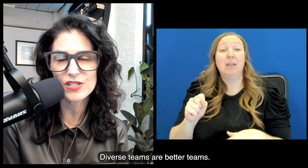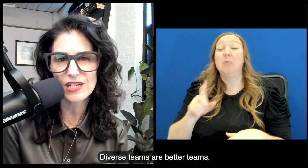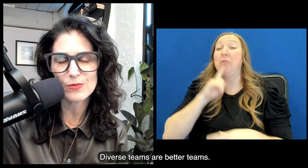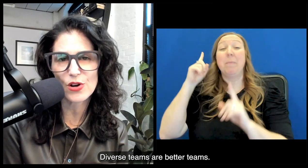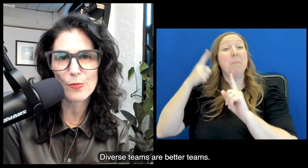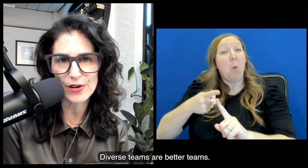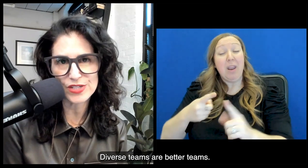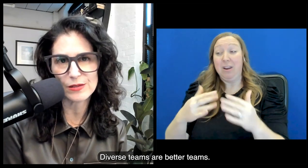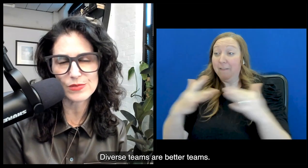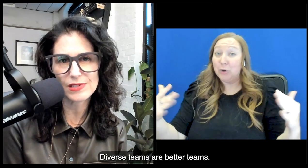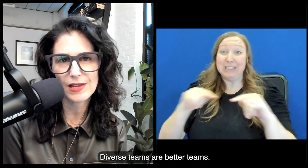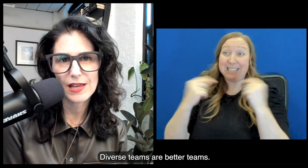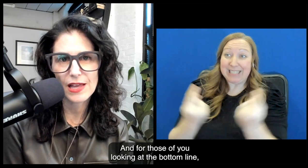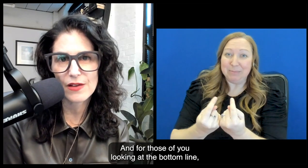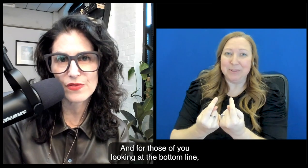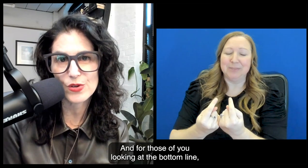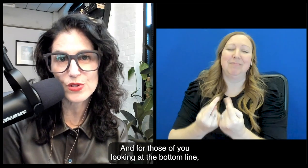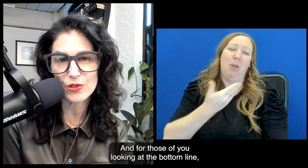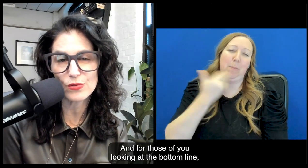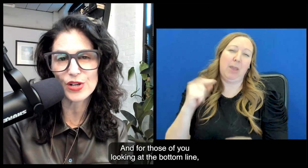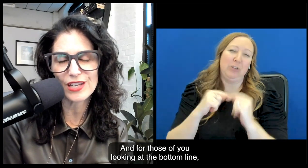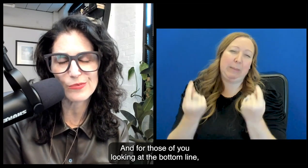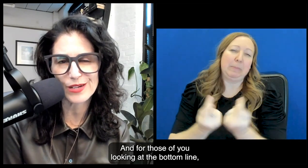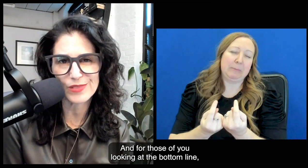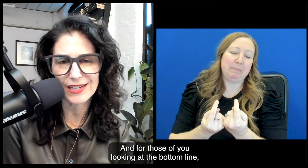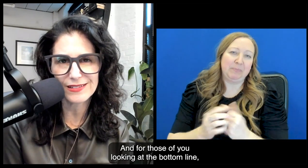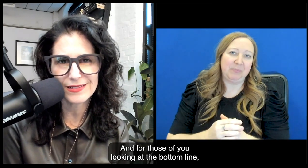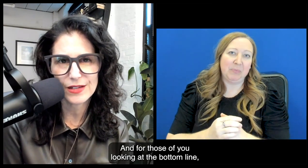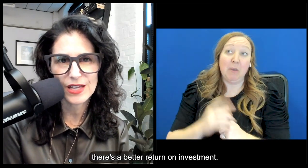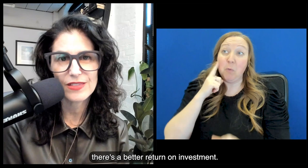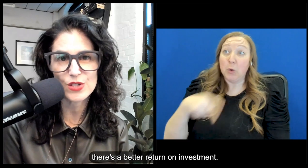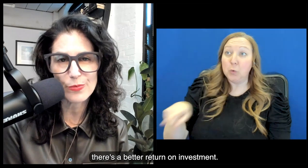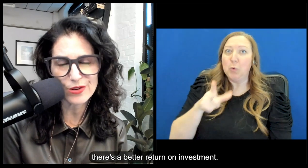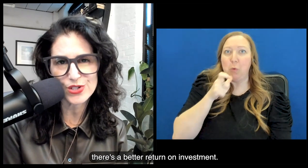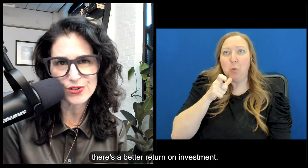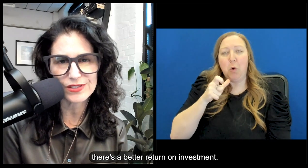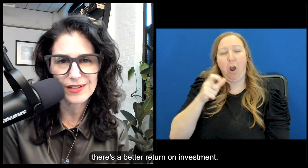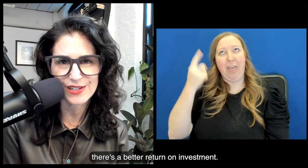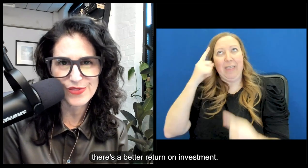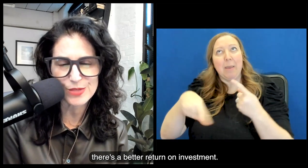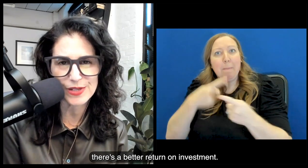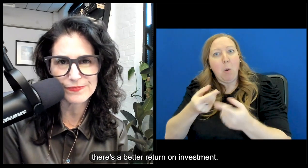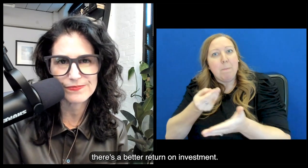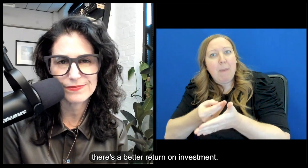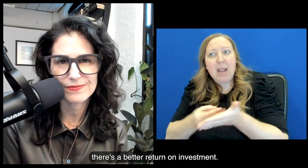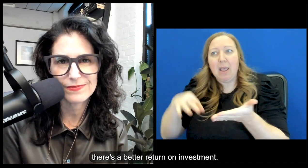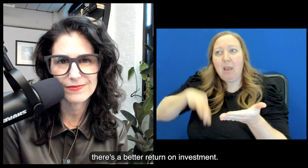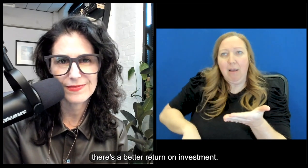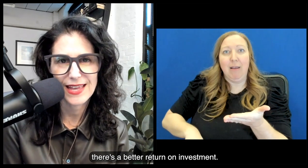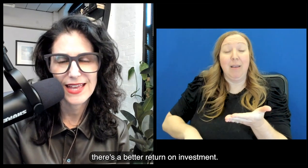Diverse teams are better teams. And for those of you looking at the bottom line, there's a better return on investment.